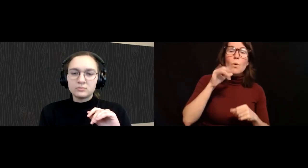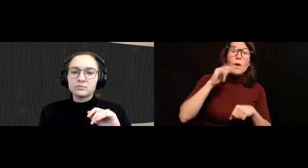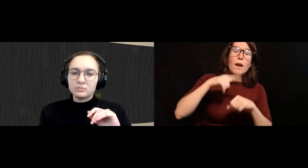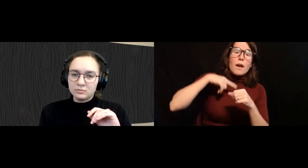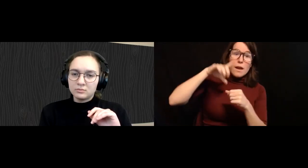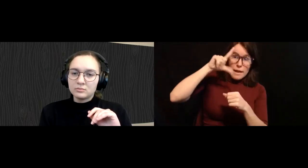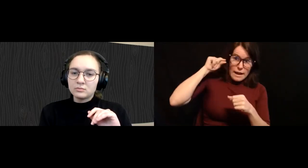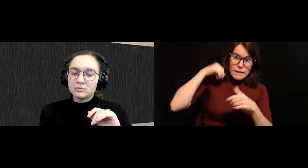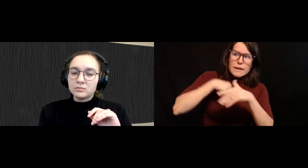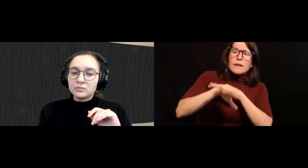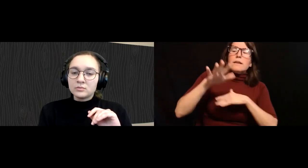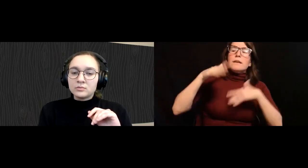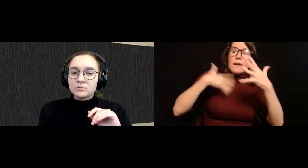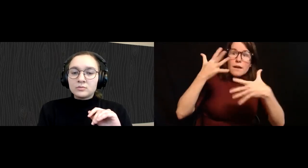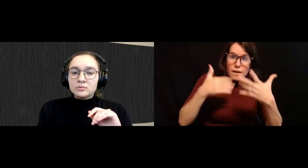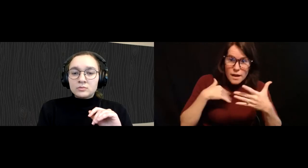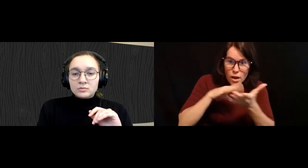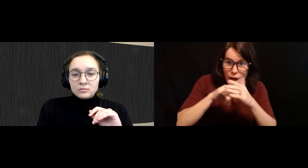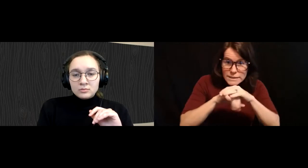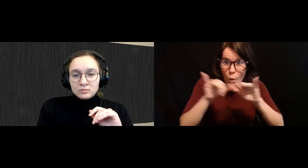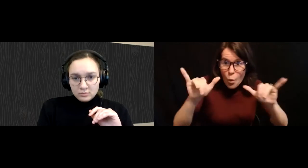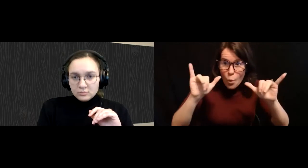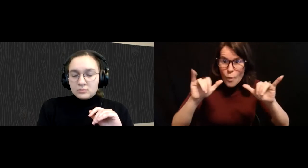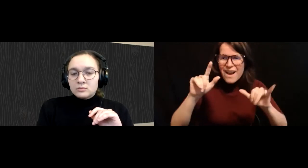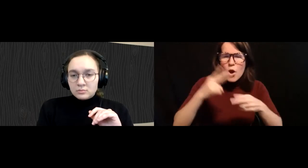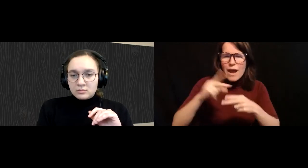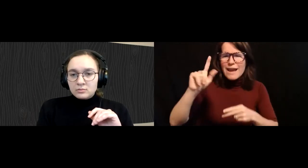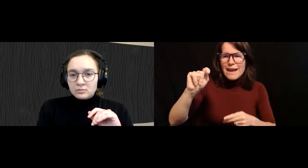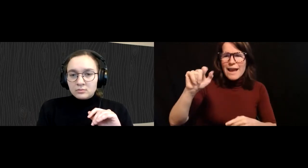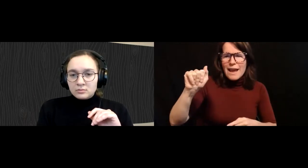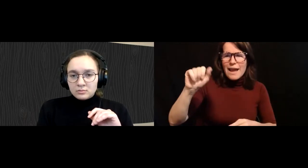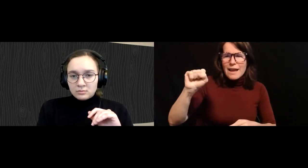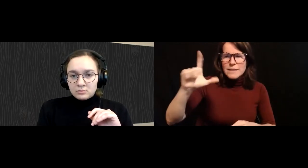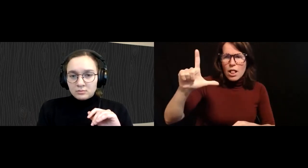up. So I was in Gallaudet learning tactile